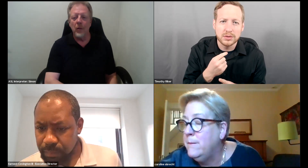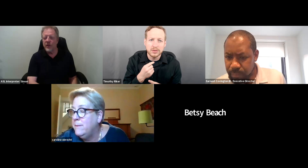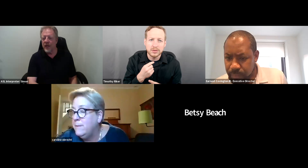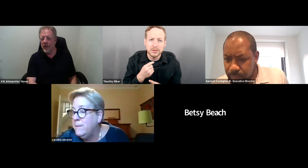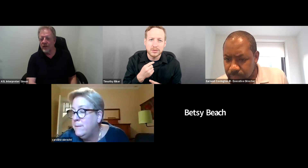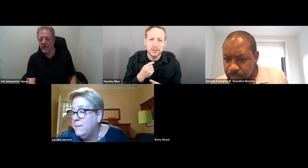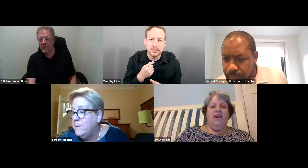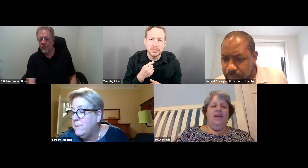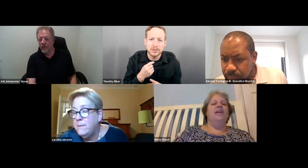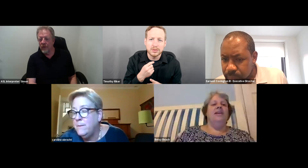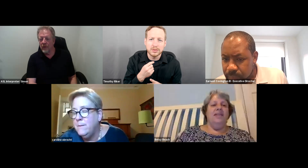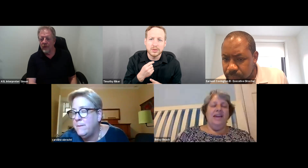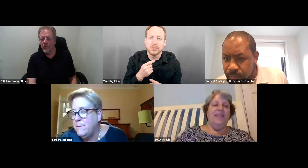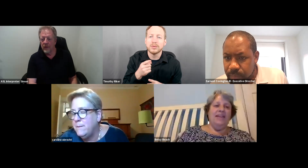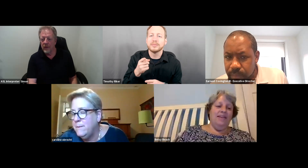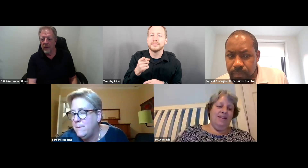Did someone say something?